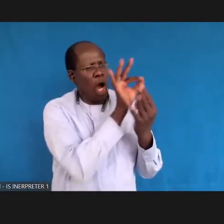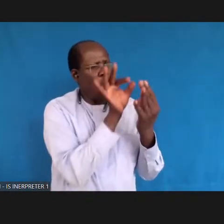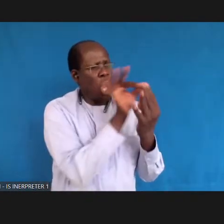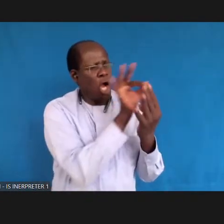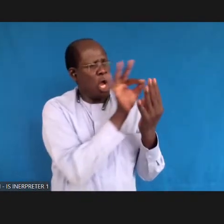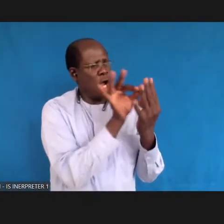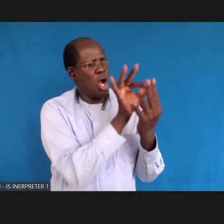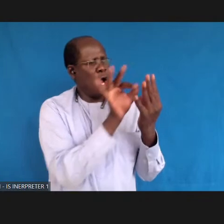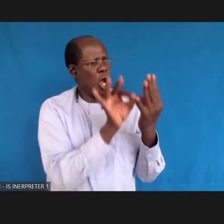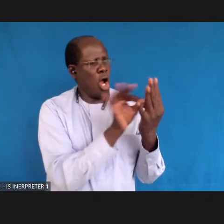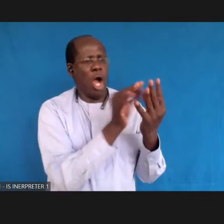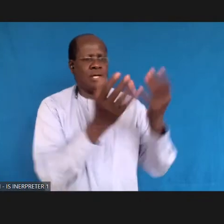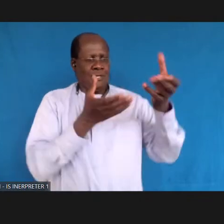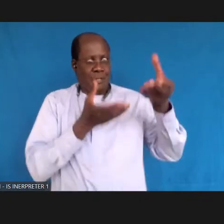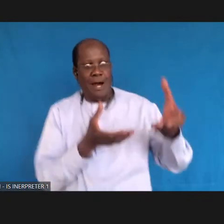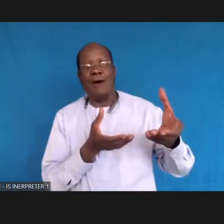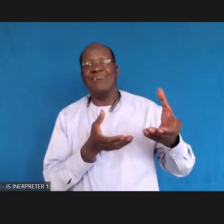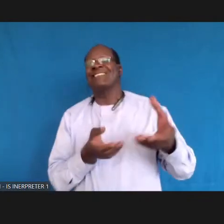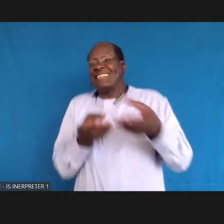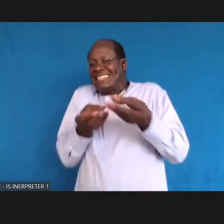these people. And yes,